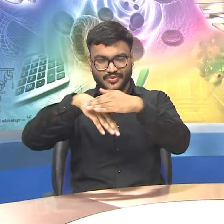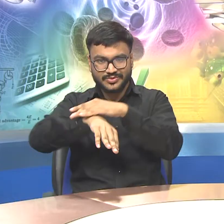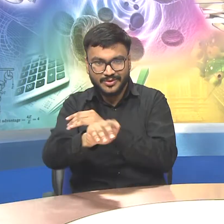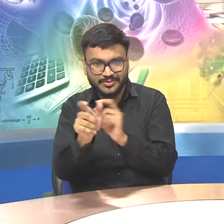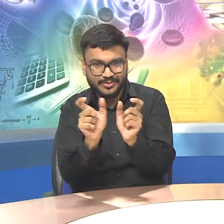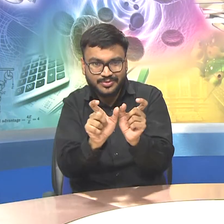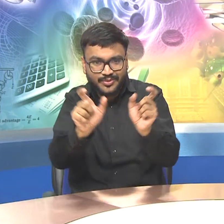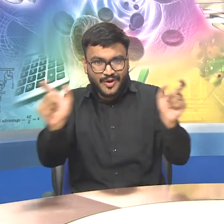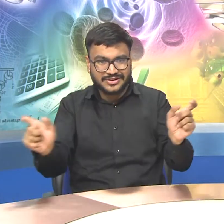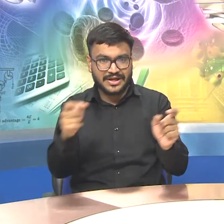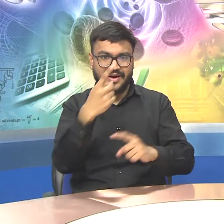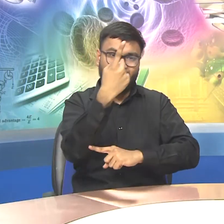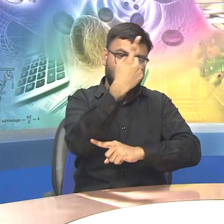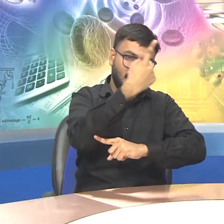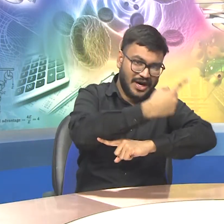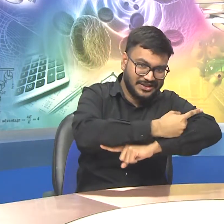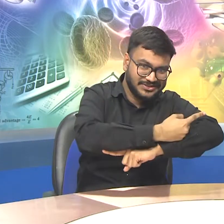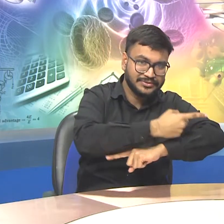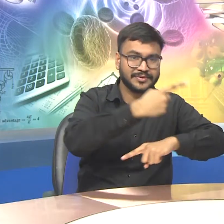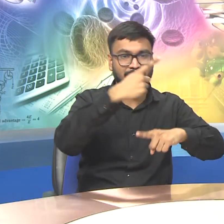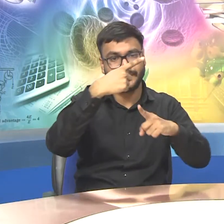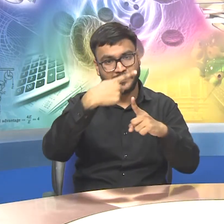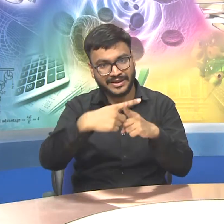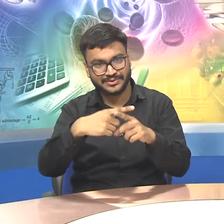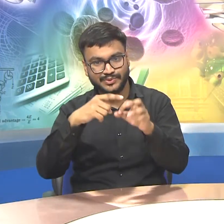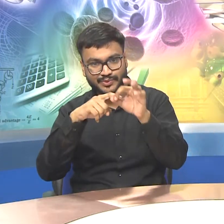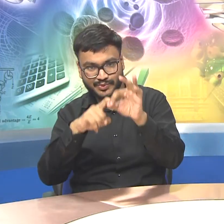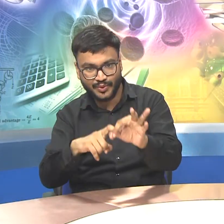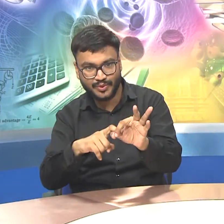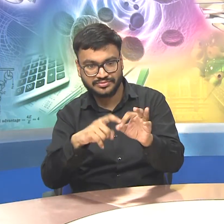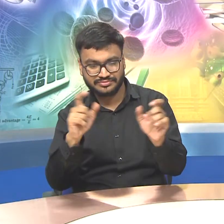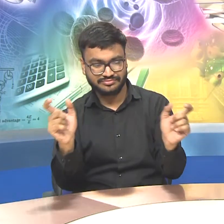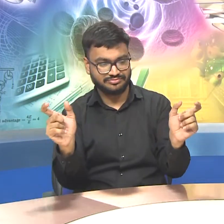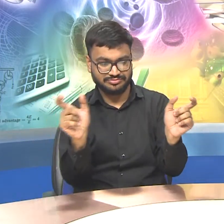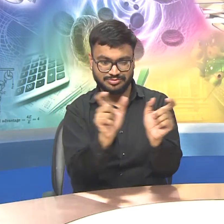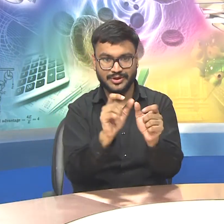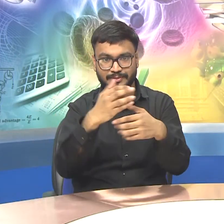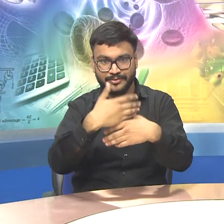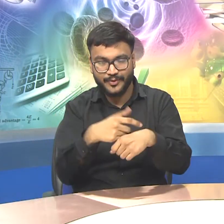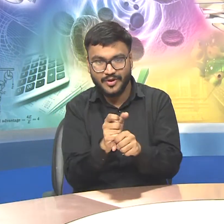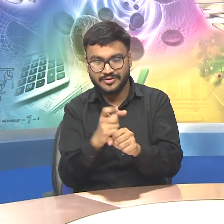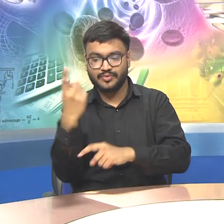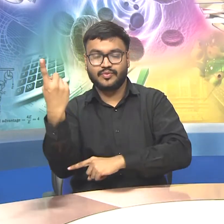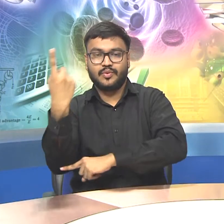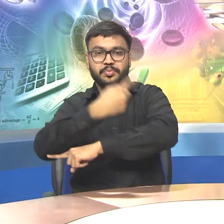we talk about the day. So in this we use the sign of day along with the quotient.